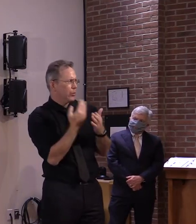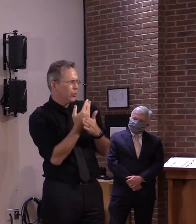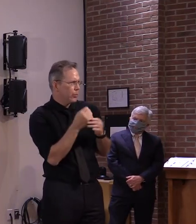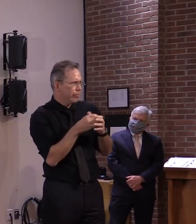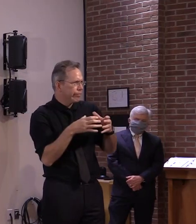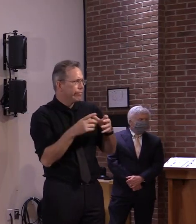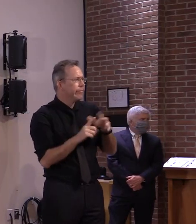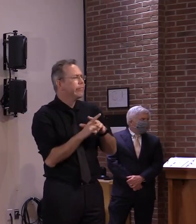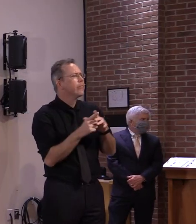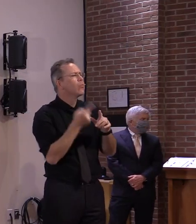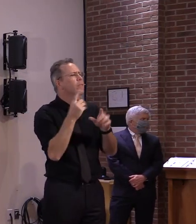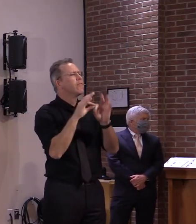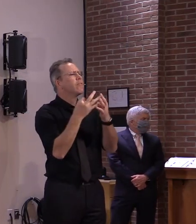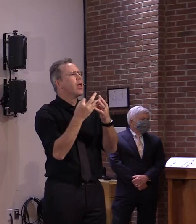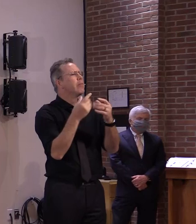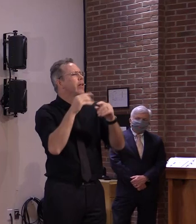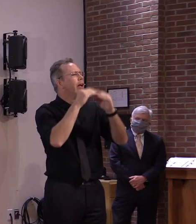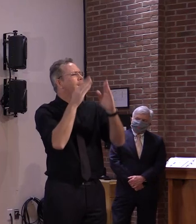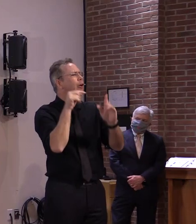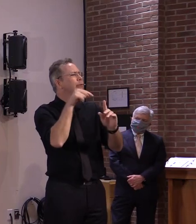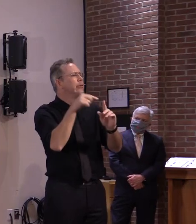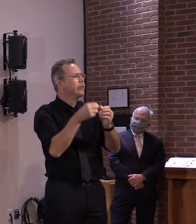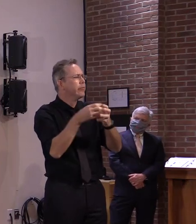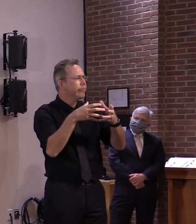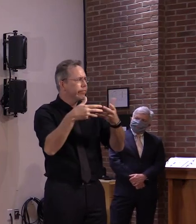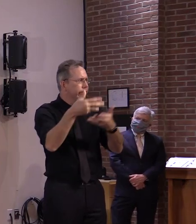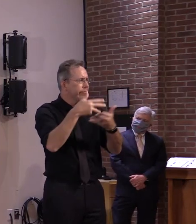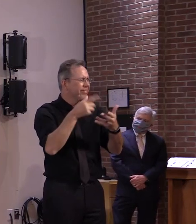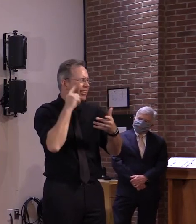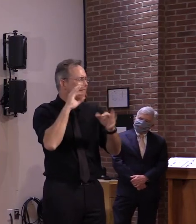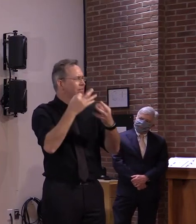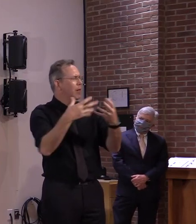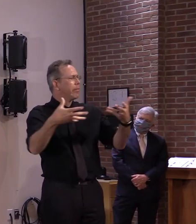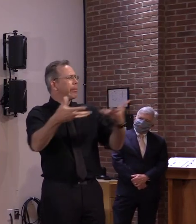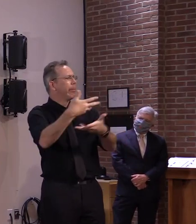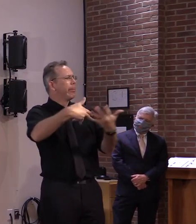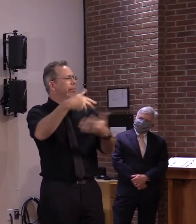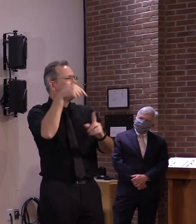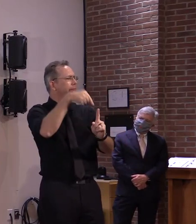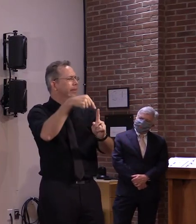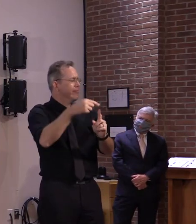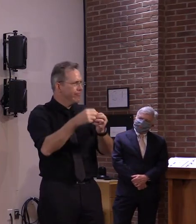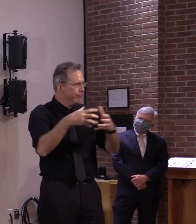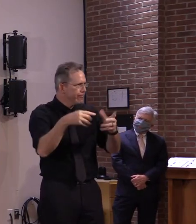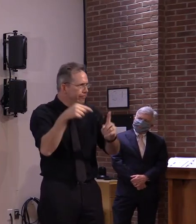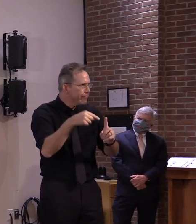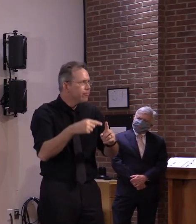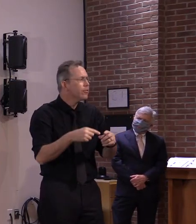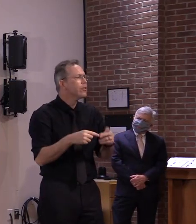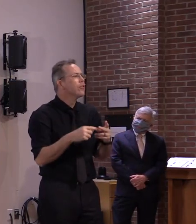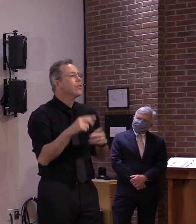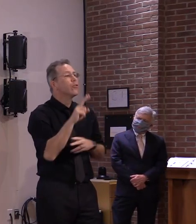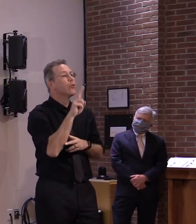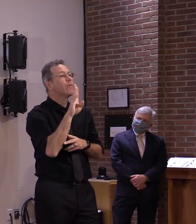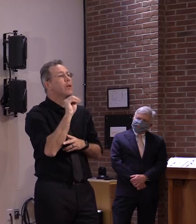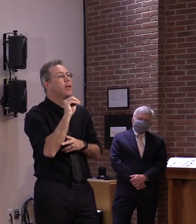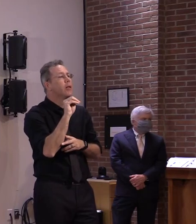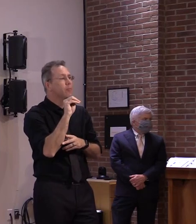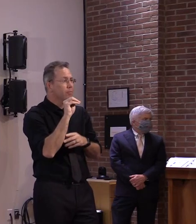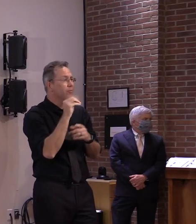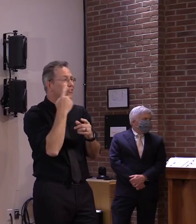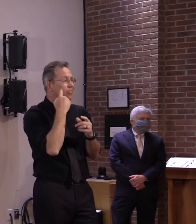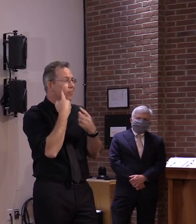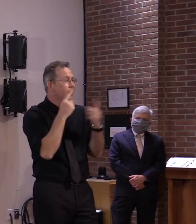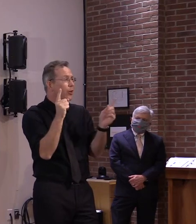family households that I refer to with their gathering. And UVM reported out 6 this